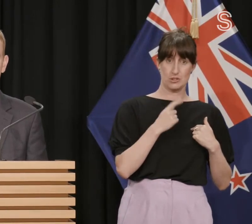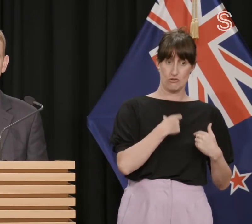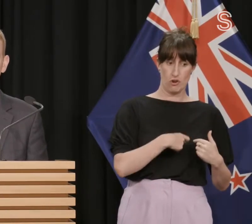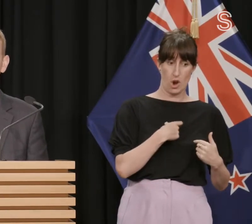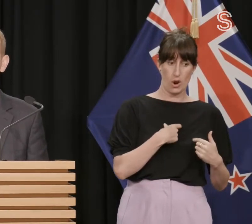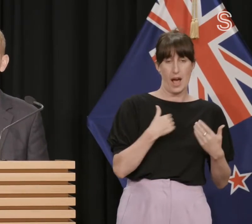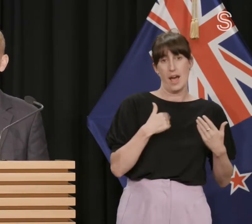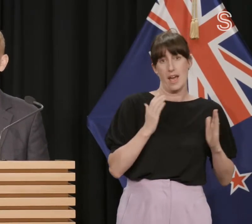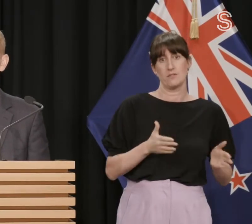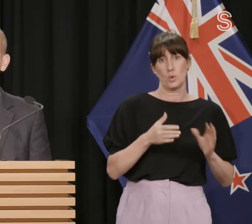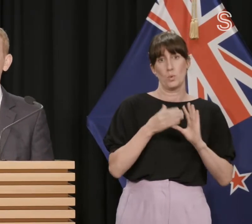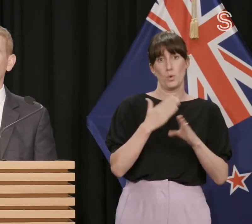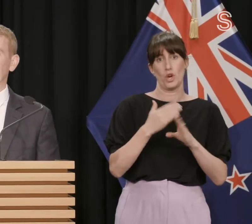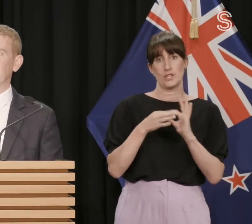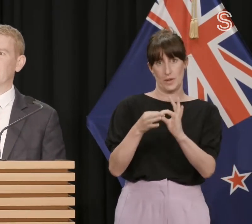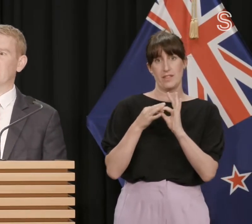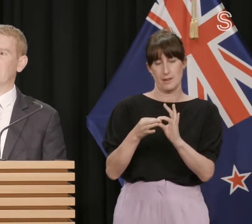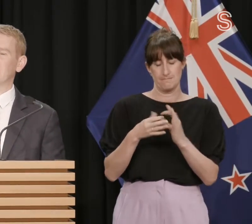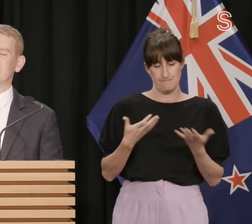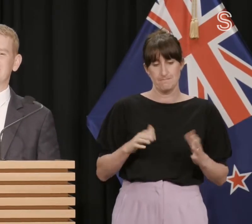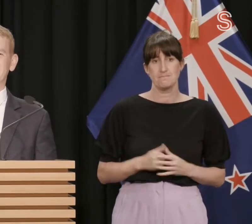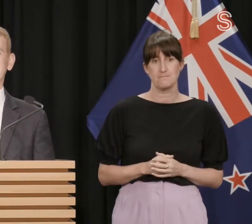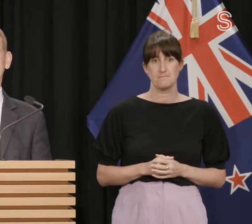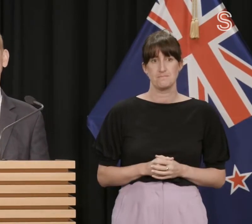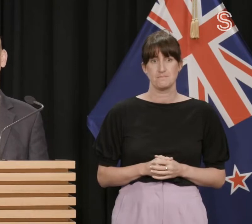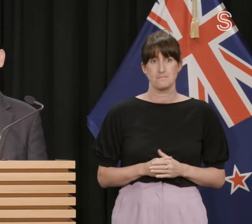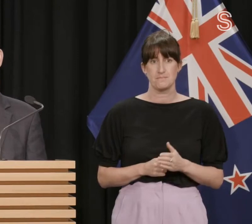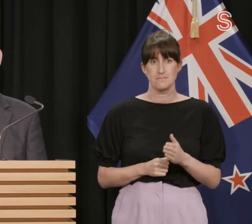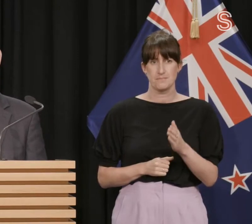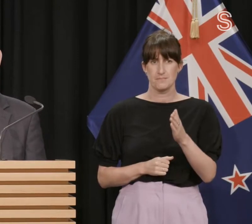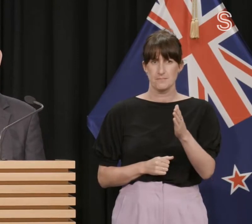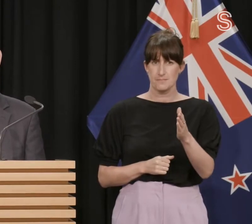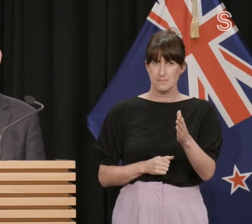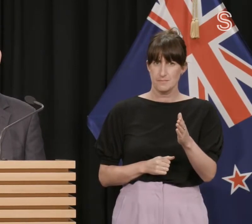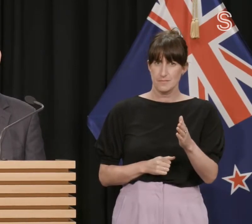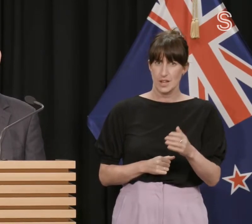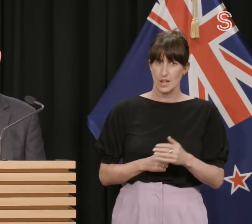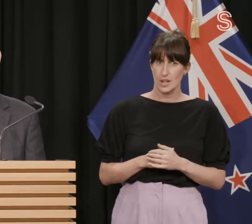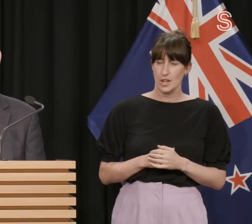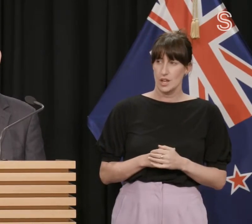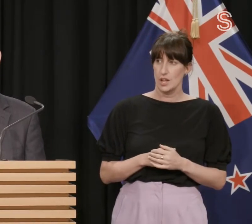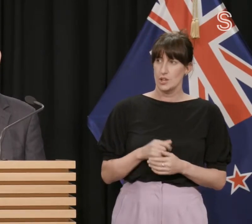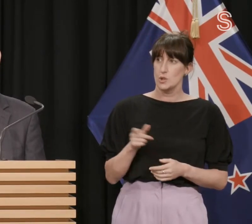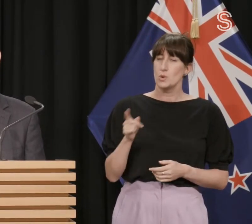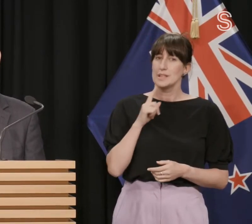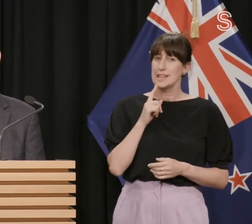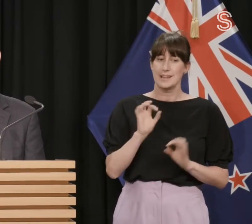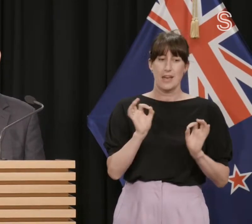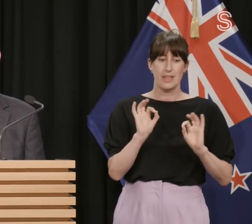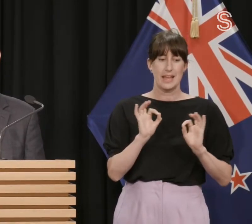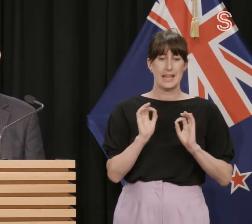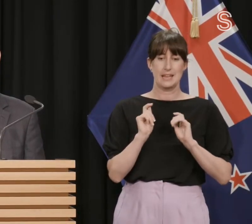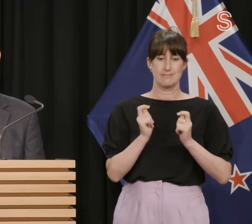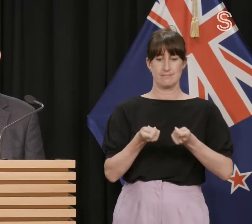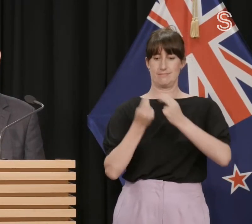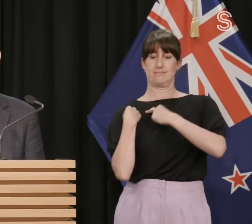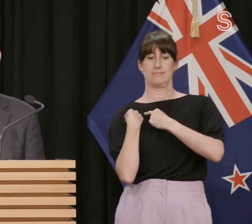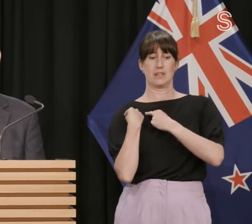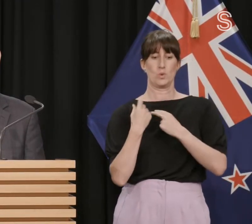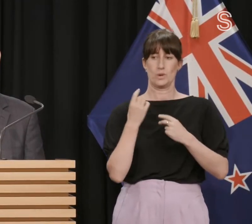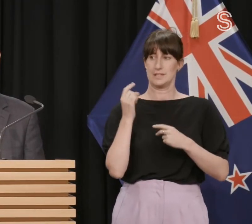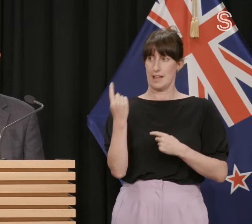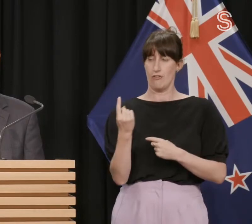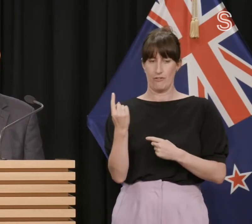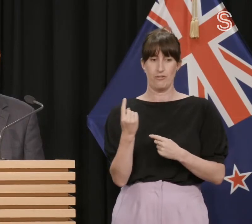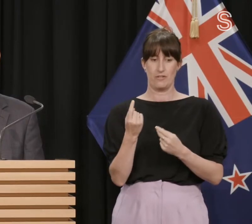to represent them. And you've just said that you weren't going to give yourself a symbolic portfolio as Prime Minister. So are you saying